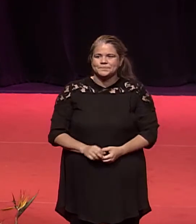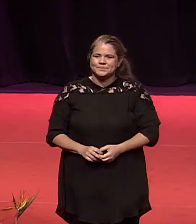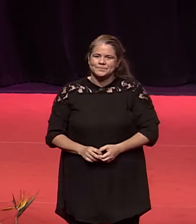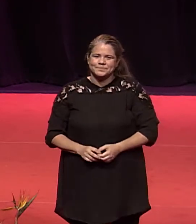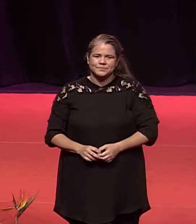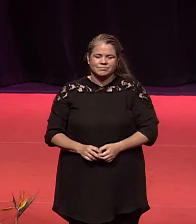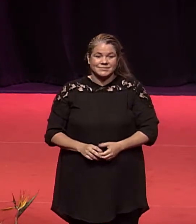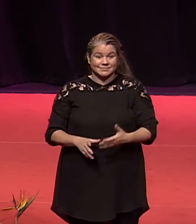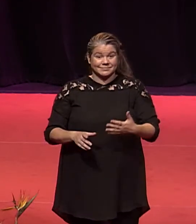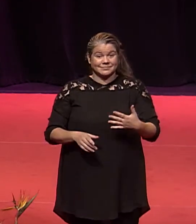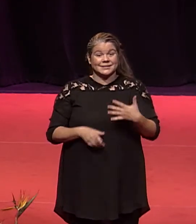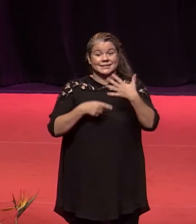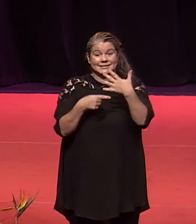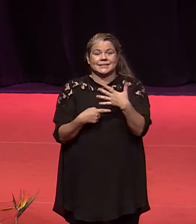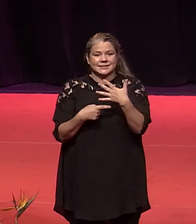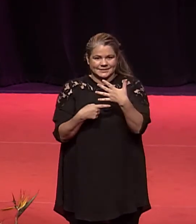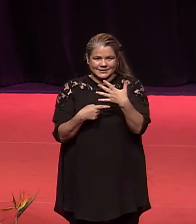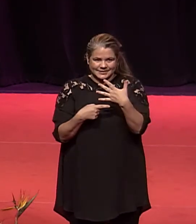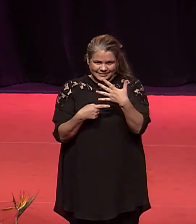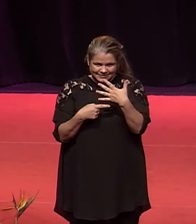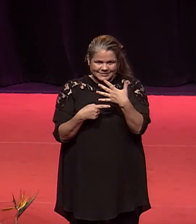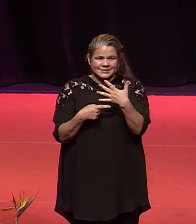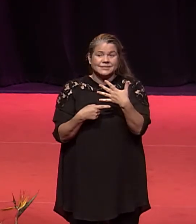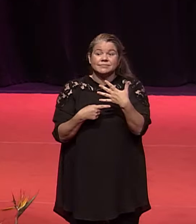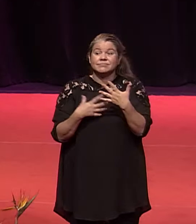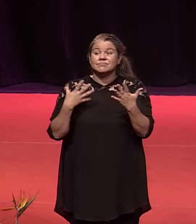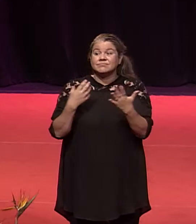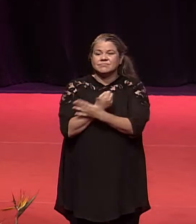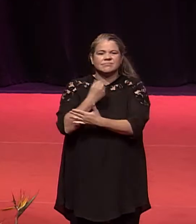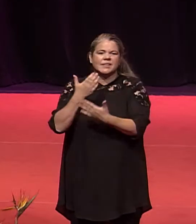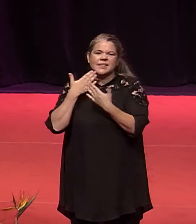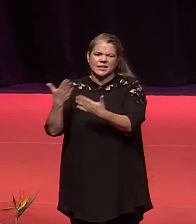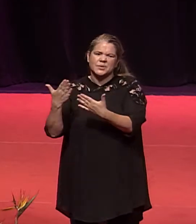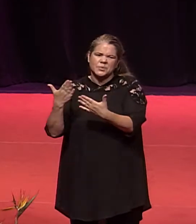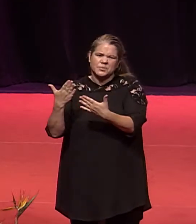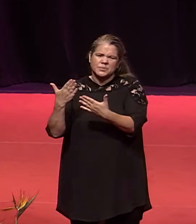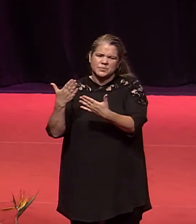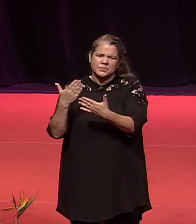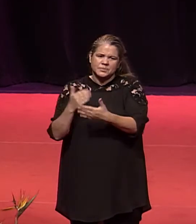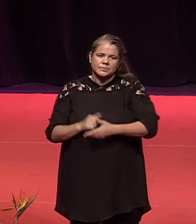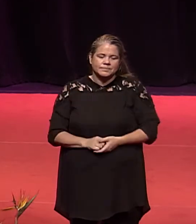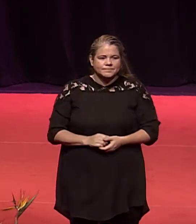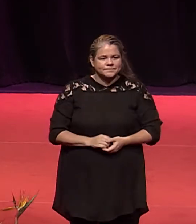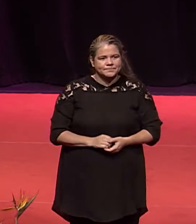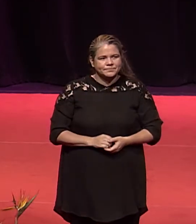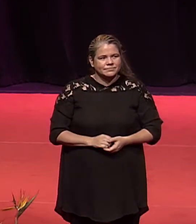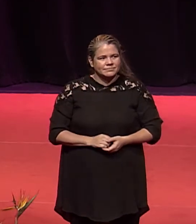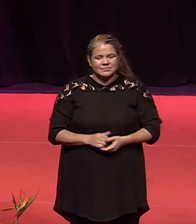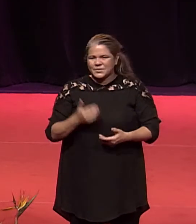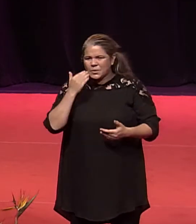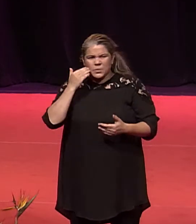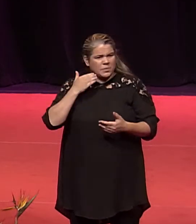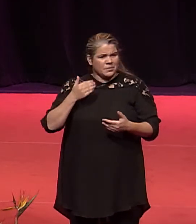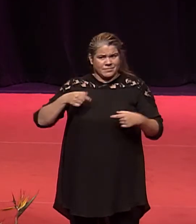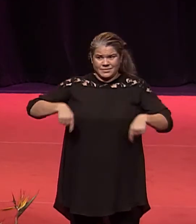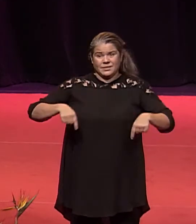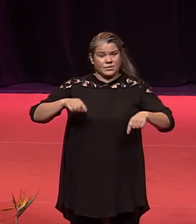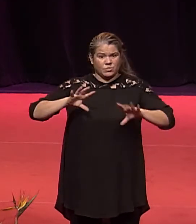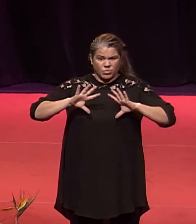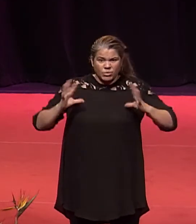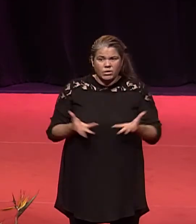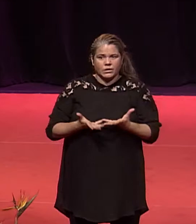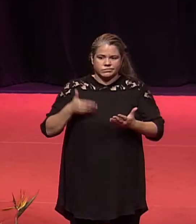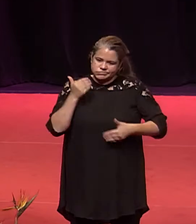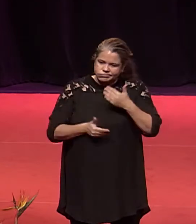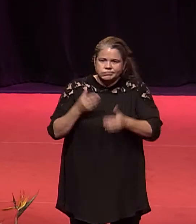All right, number 6, say thank you, and say it often. We live in such a fast-paced world defined